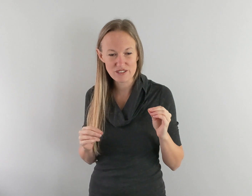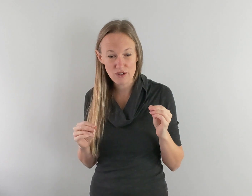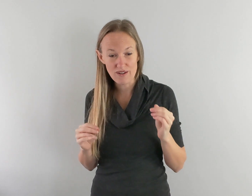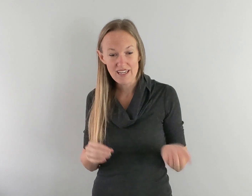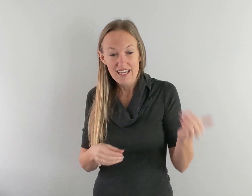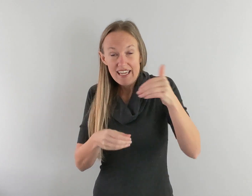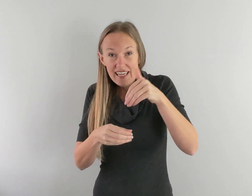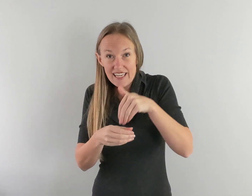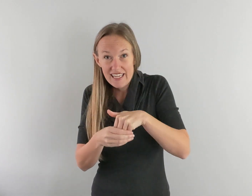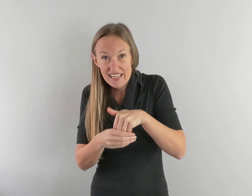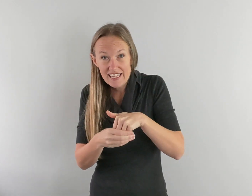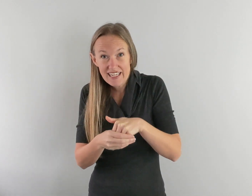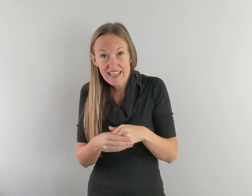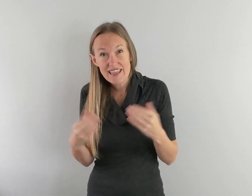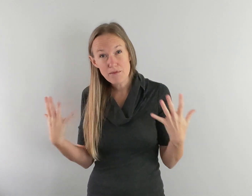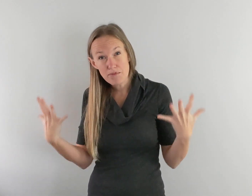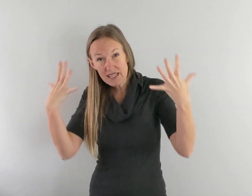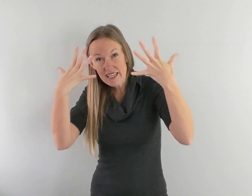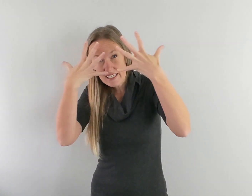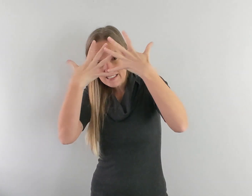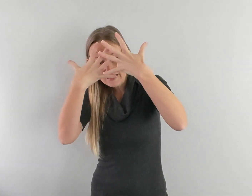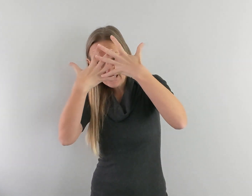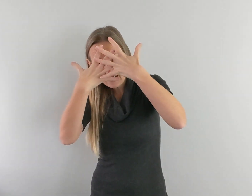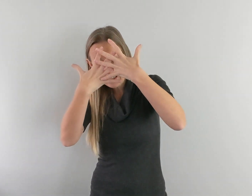so in the bleak, the dark,